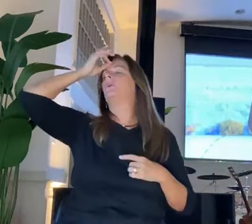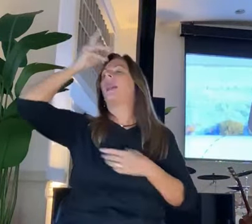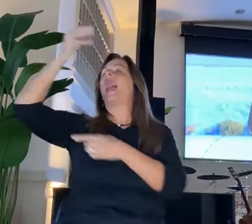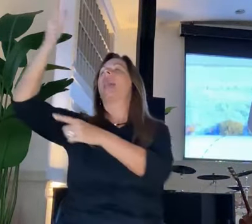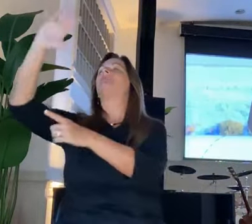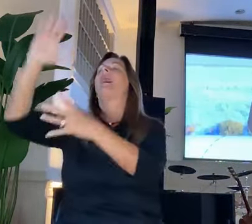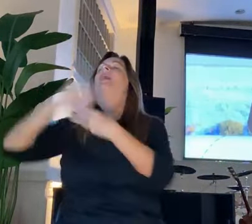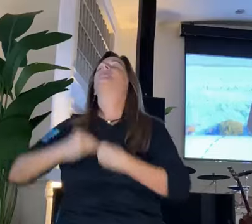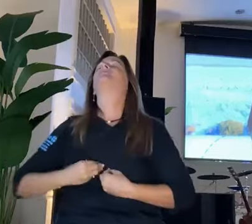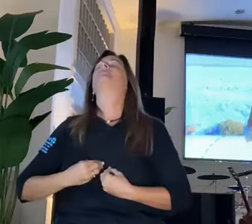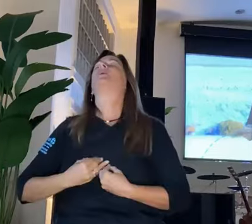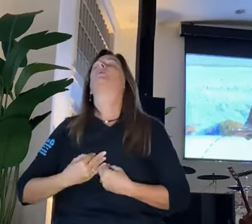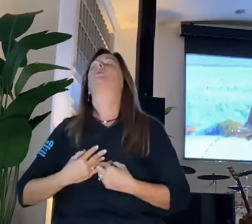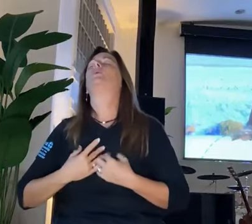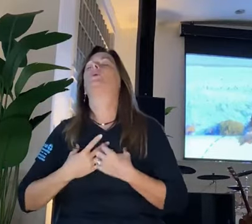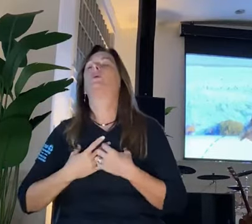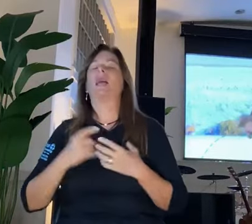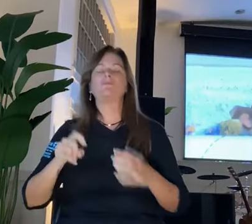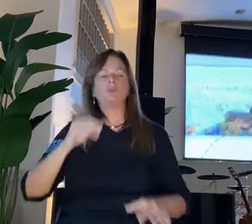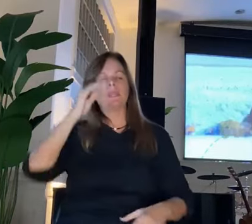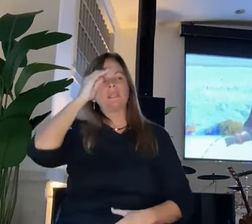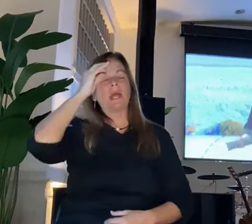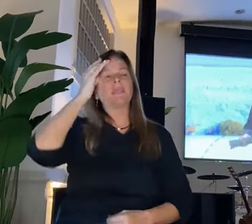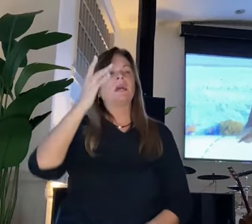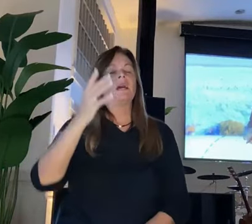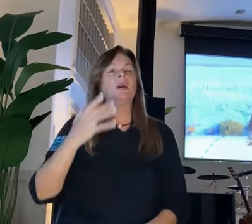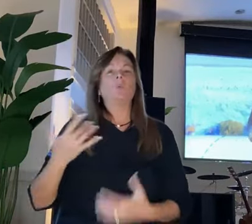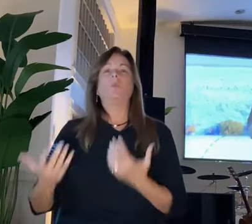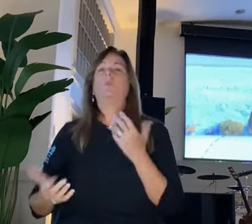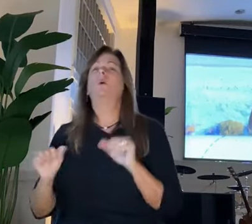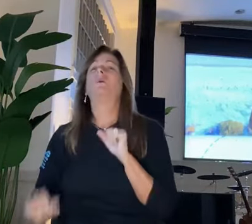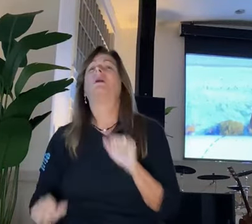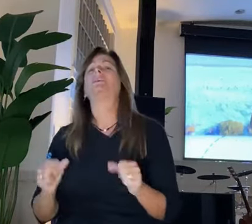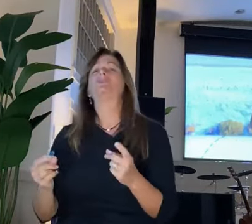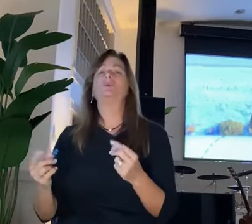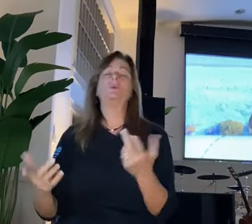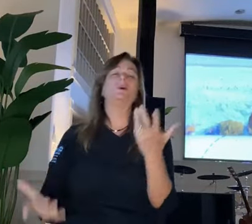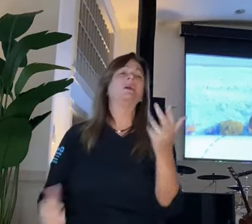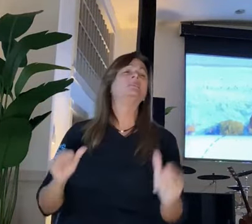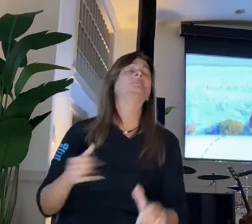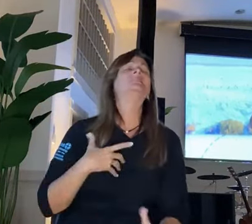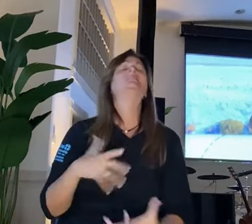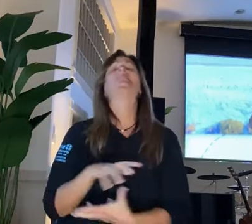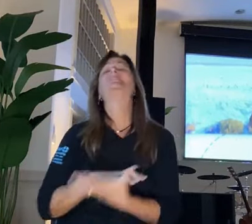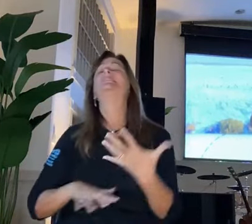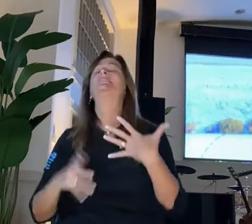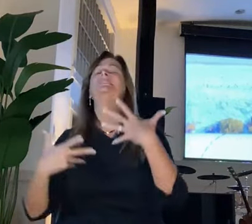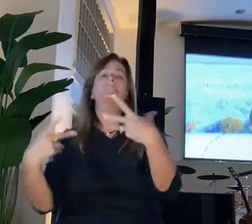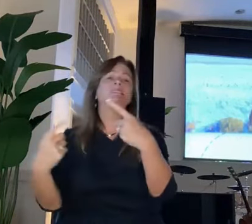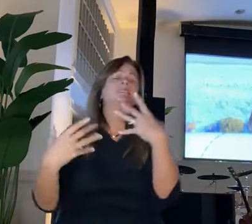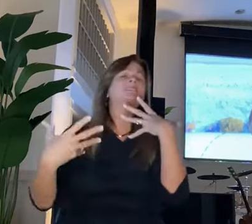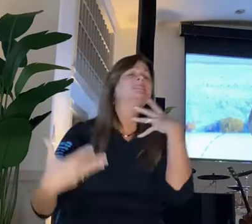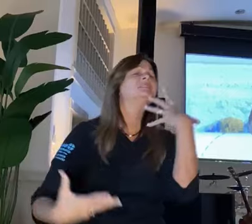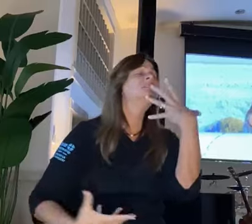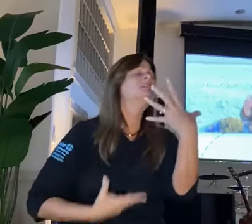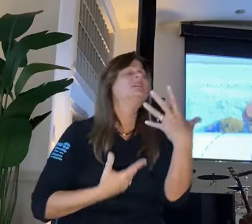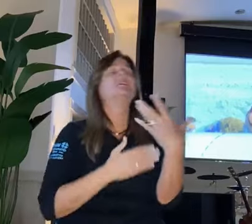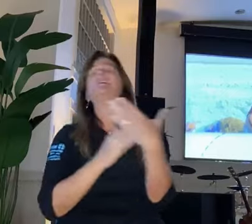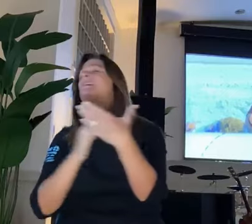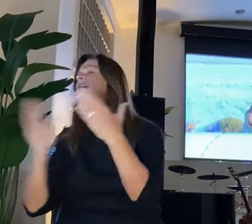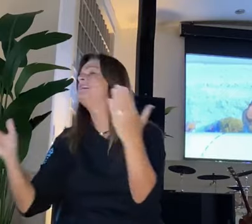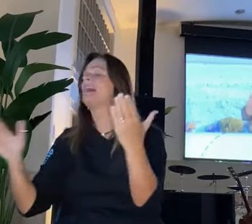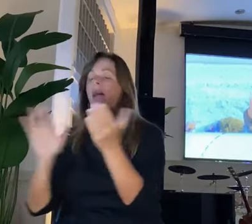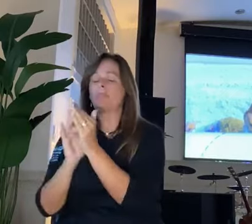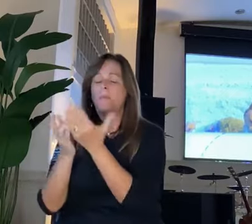you a word. When you're needing a word and you're needing direction, He's going to use the Word to speak to you. So every time you open the